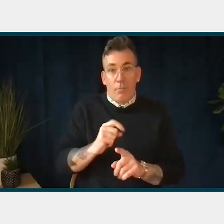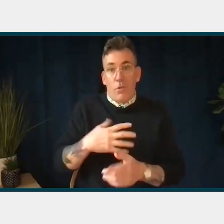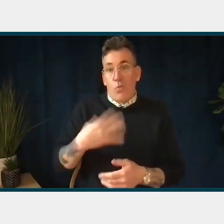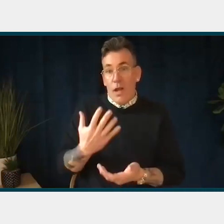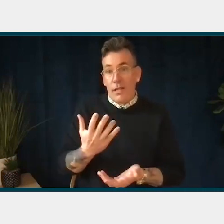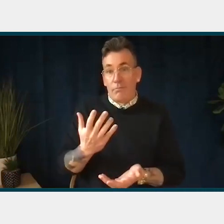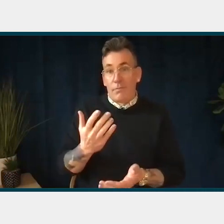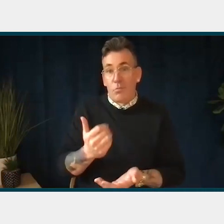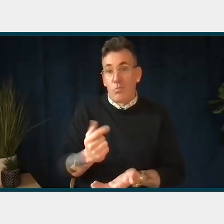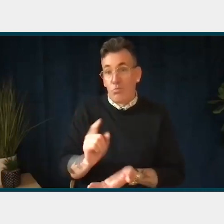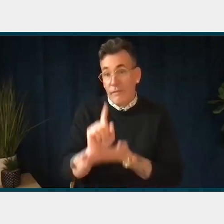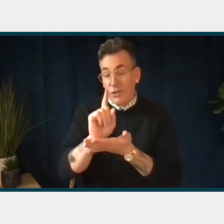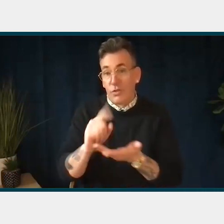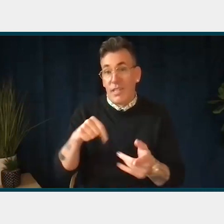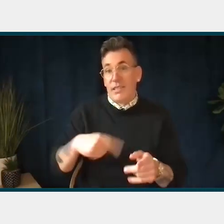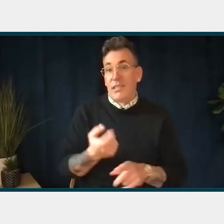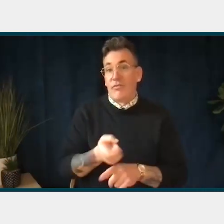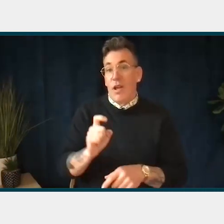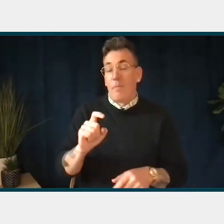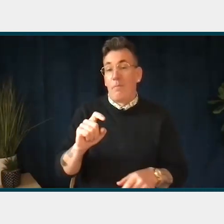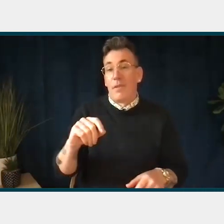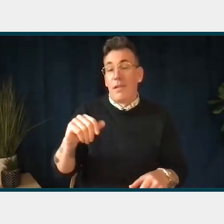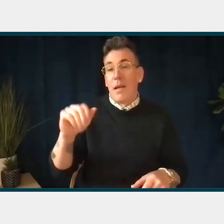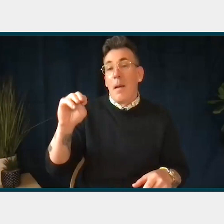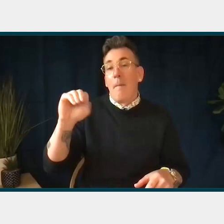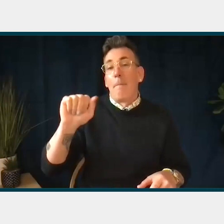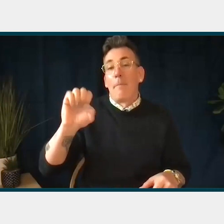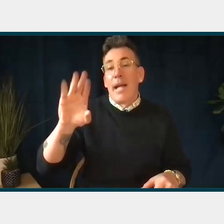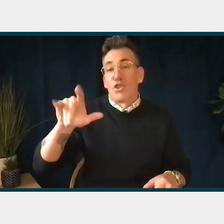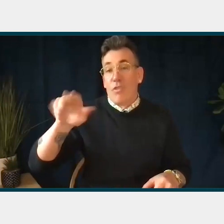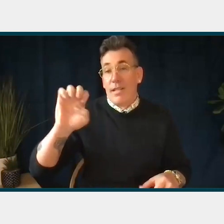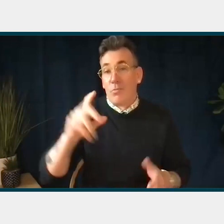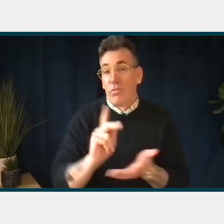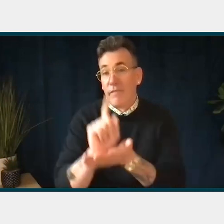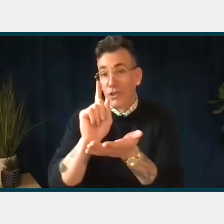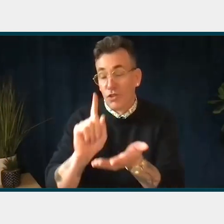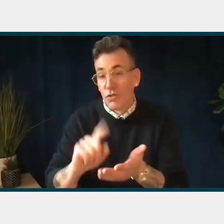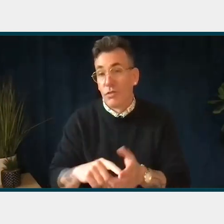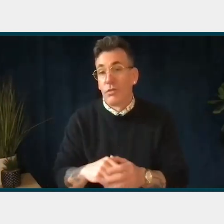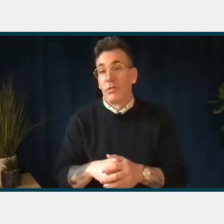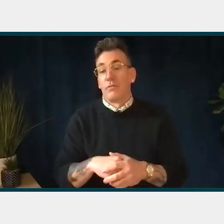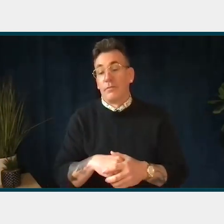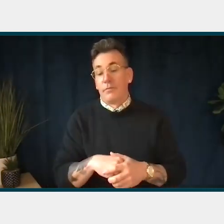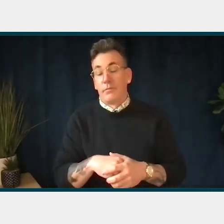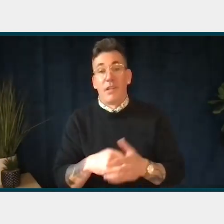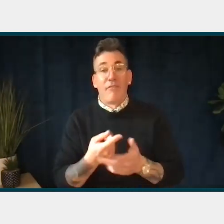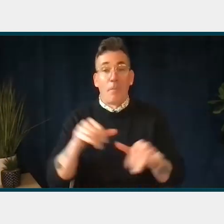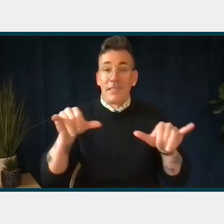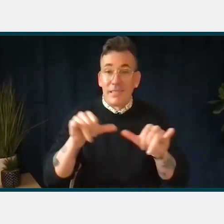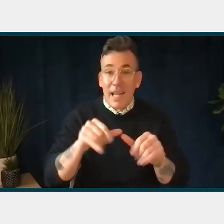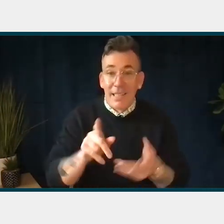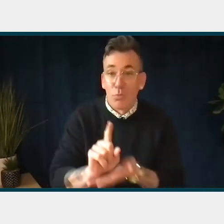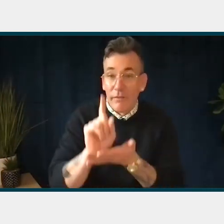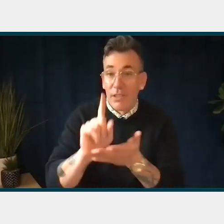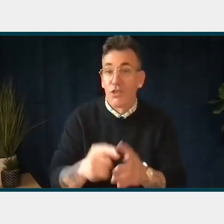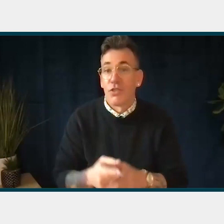today is not everything, that this is going to come from the perspective of white privilege. It's going to come from the perspective